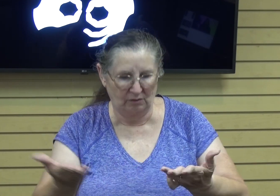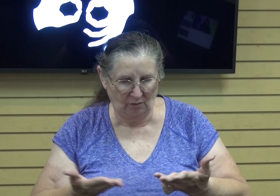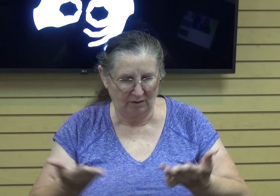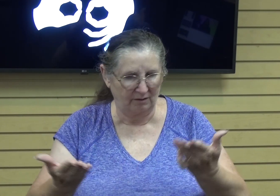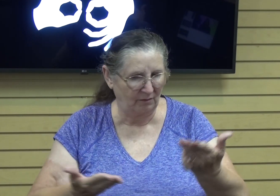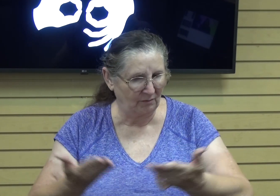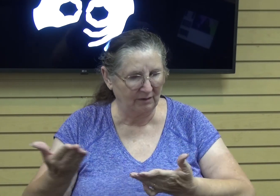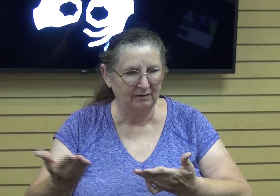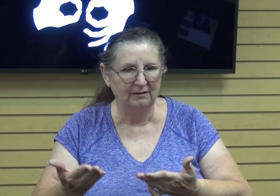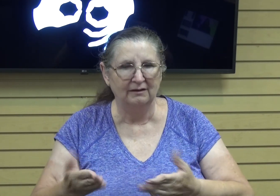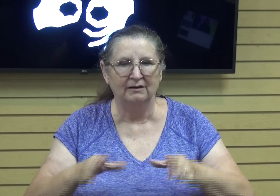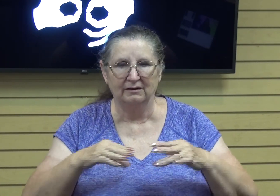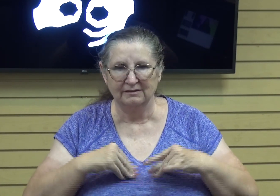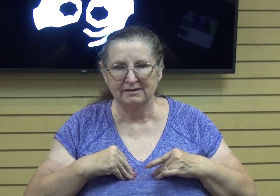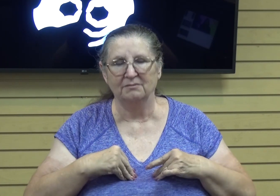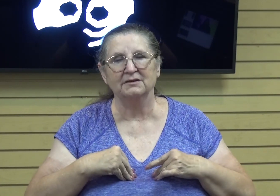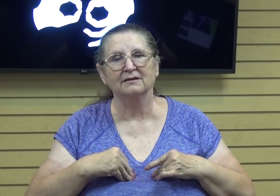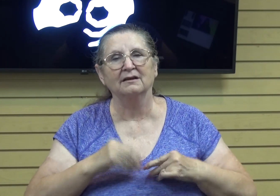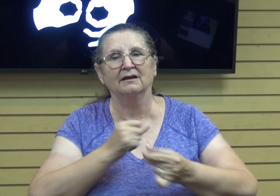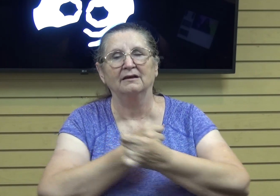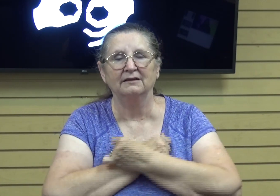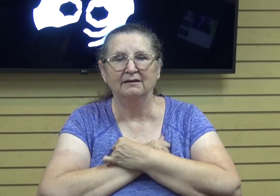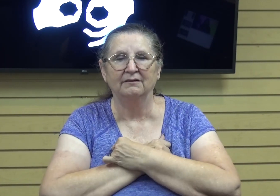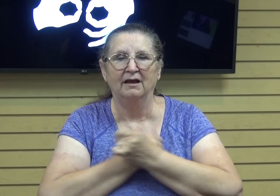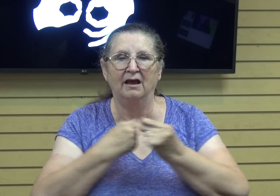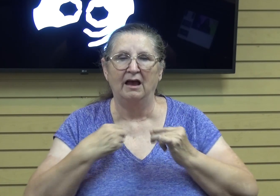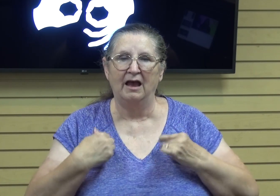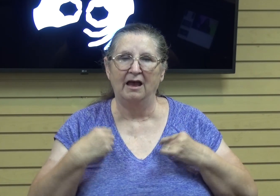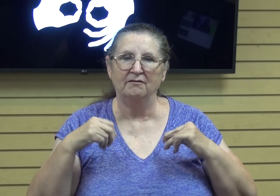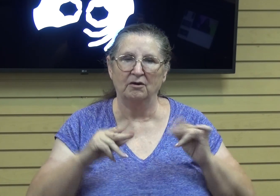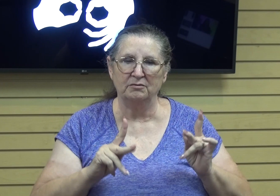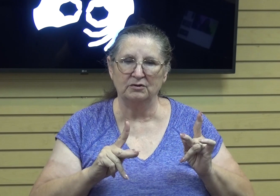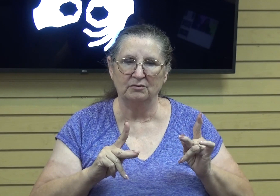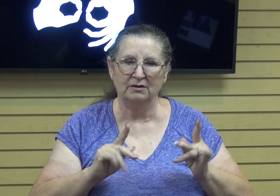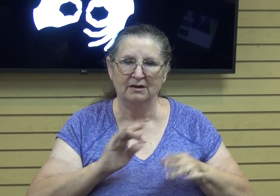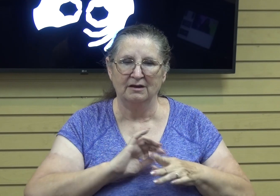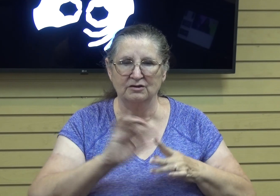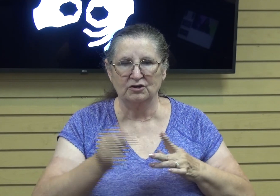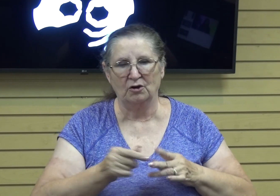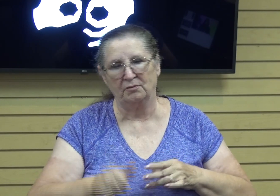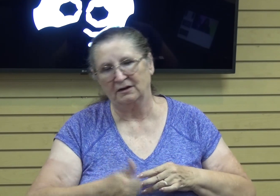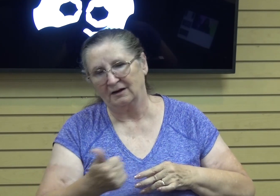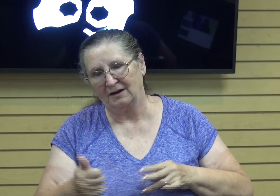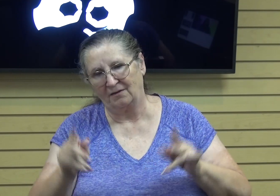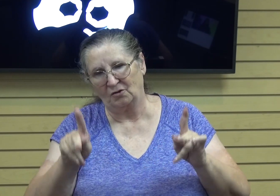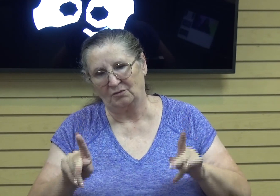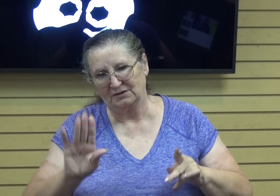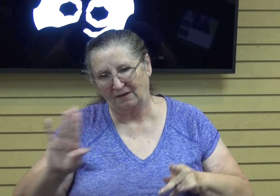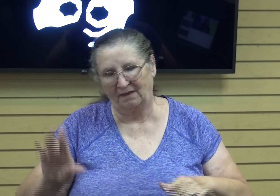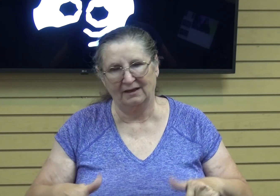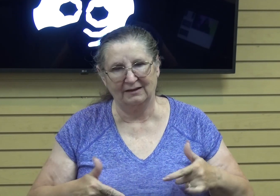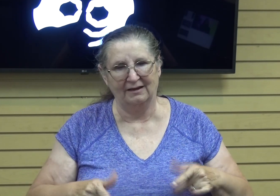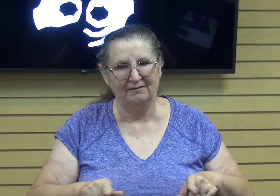welcome, you will be loved, and you will have opportunities to sharpen somebody else's life just the way people like the Baylors